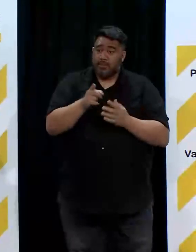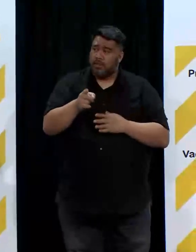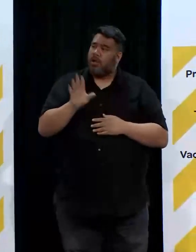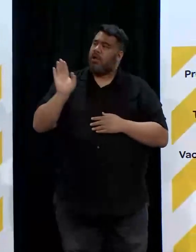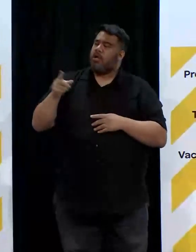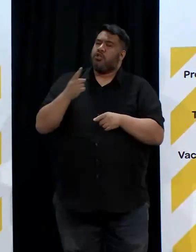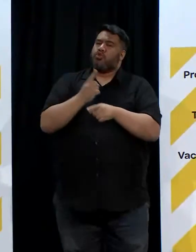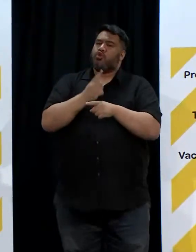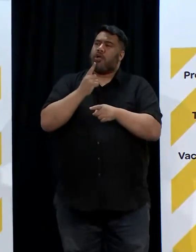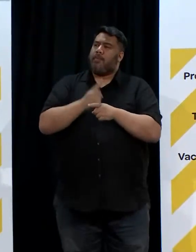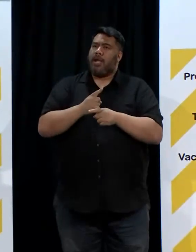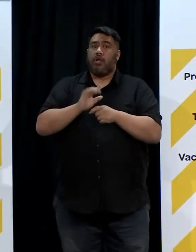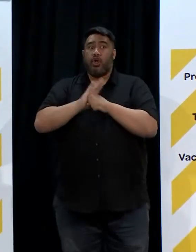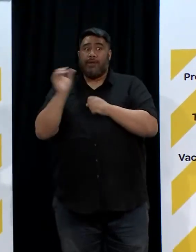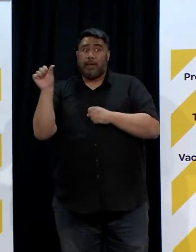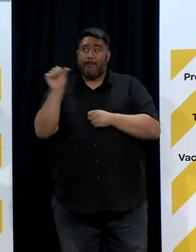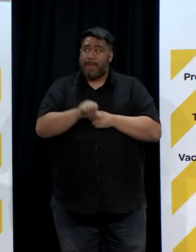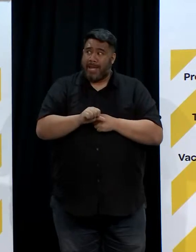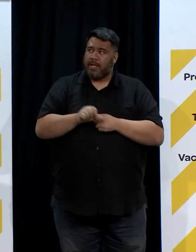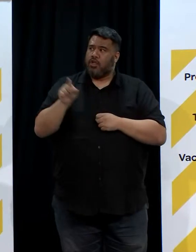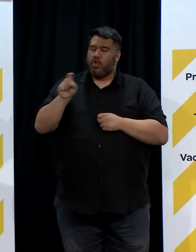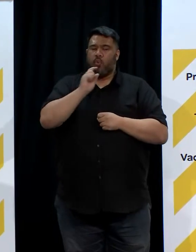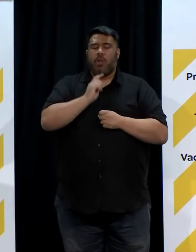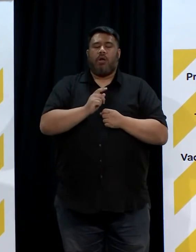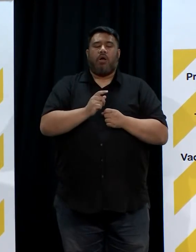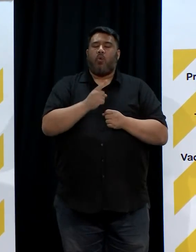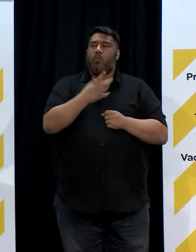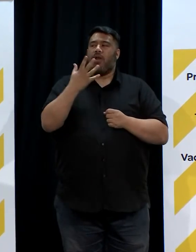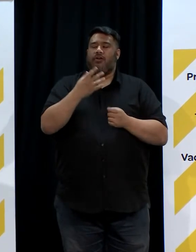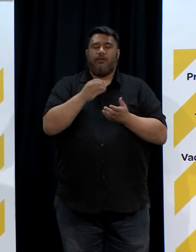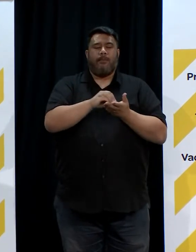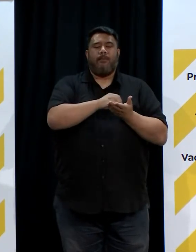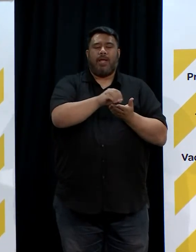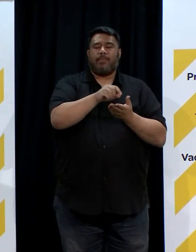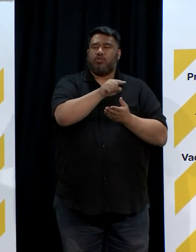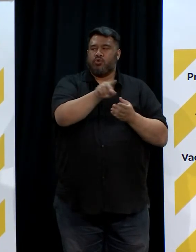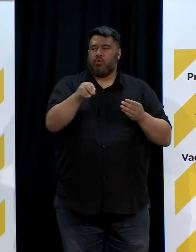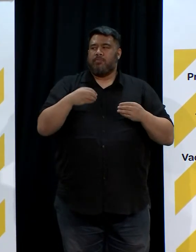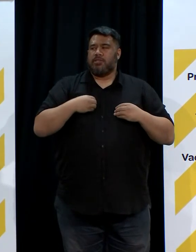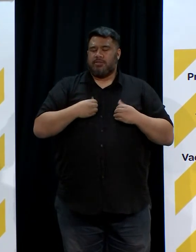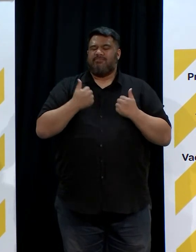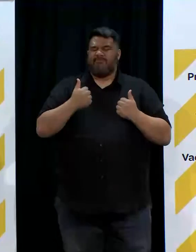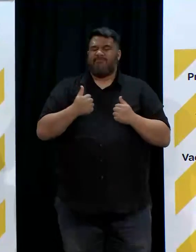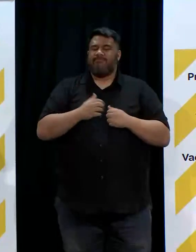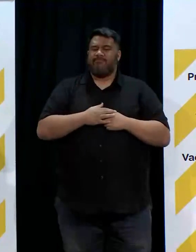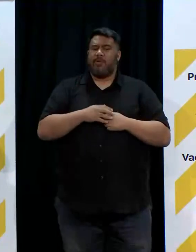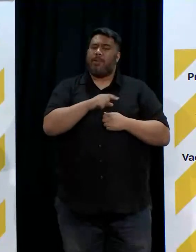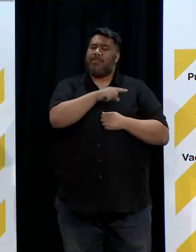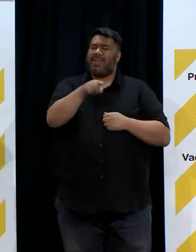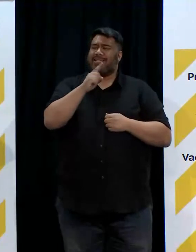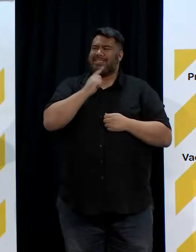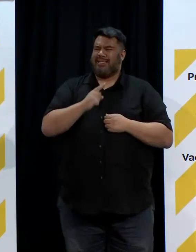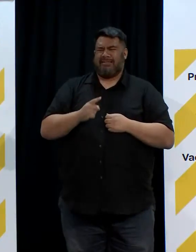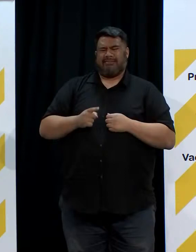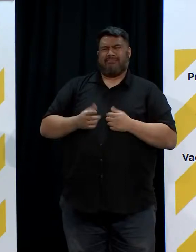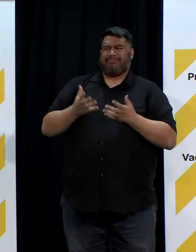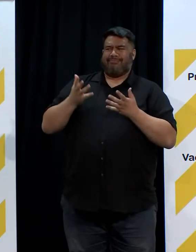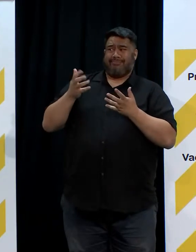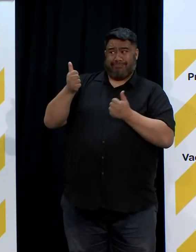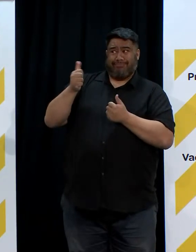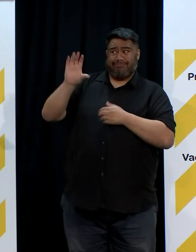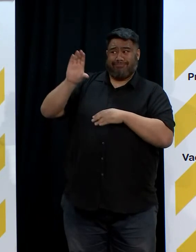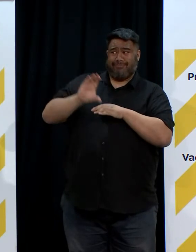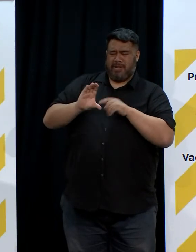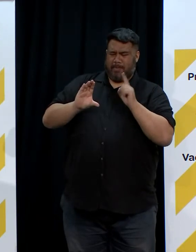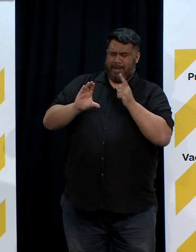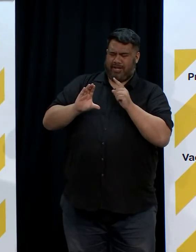payment, I mean, this will come as welcome news to a lot of businesses who have really been doing it tough, but a lot of them are complaining about the tax element of this. Have you given any